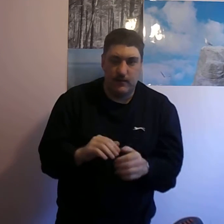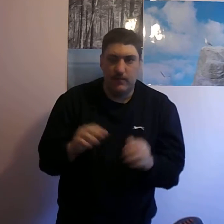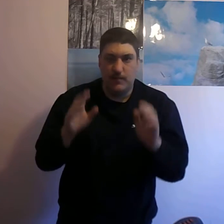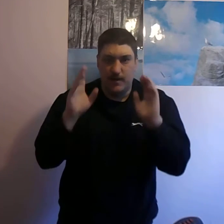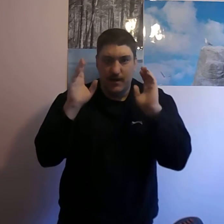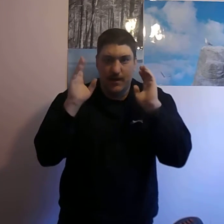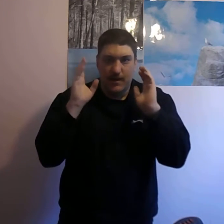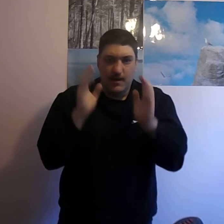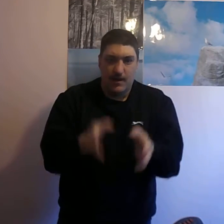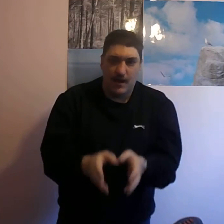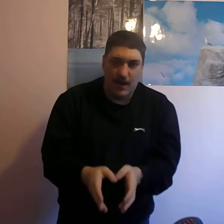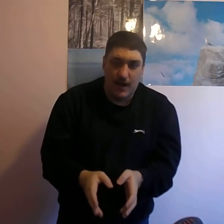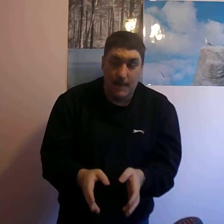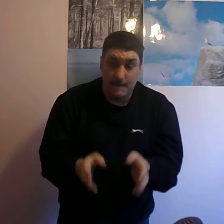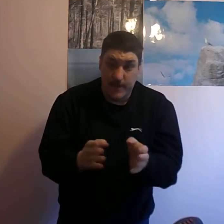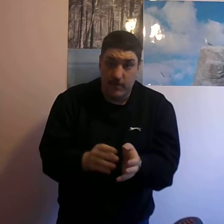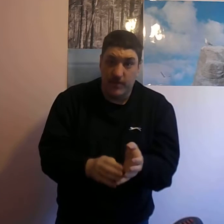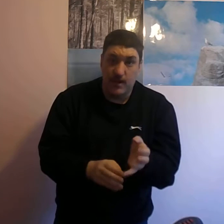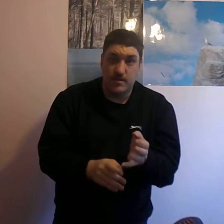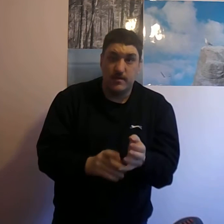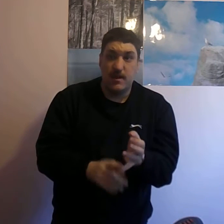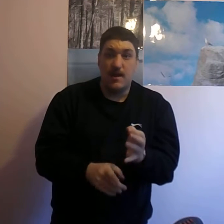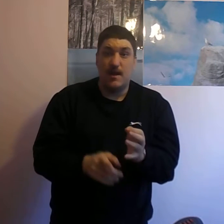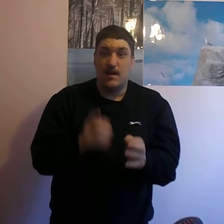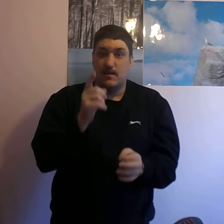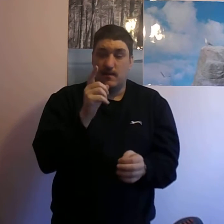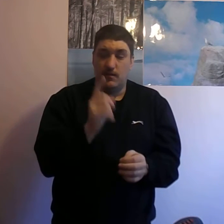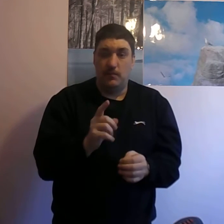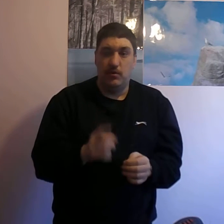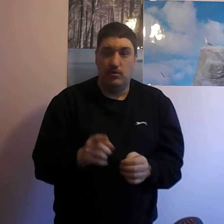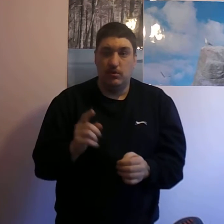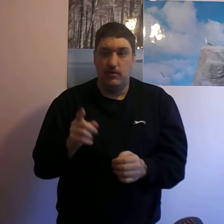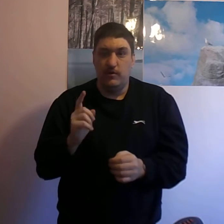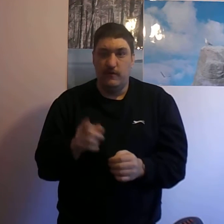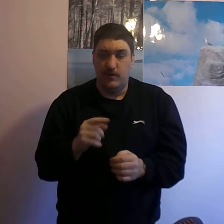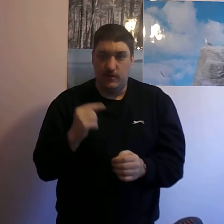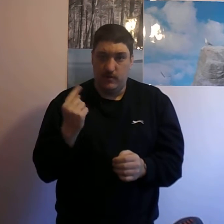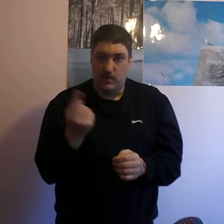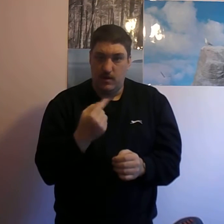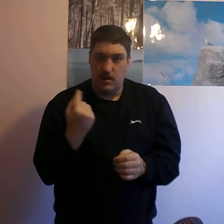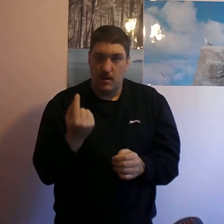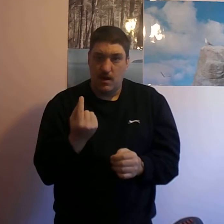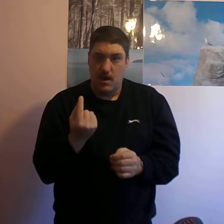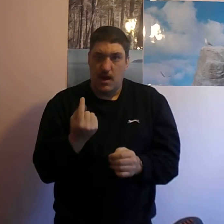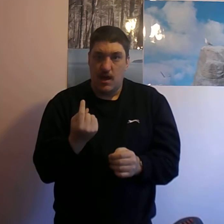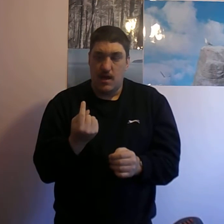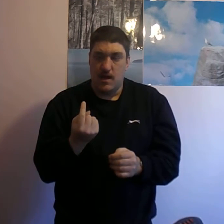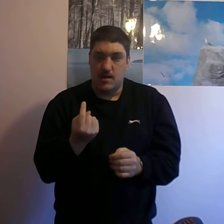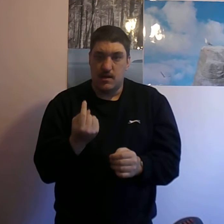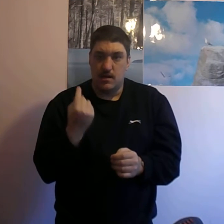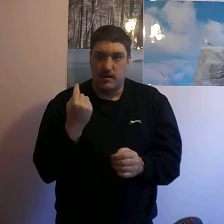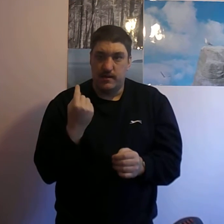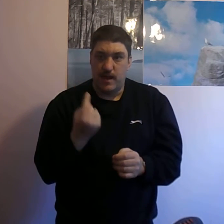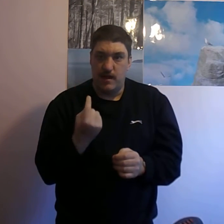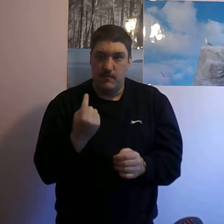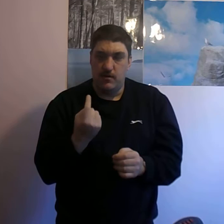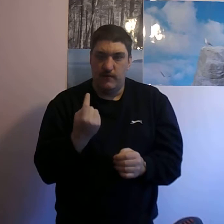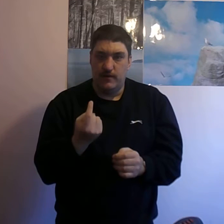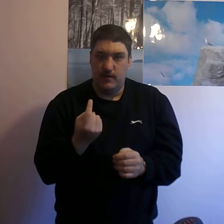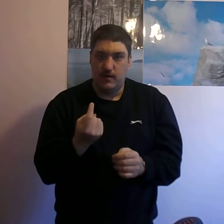but another thing I should say is that the Portal universe is the same universe